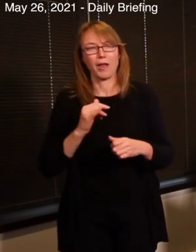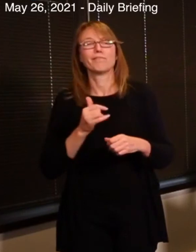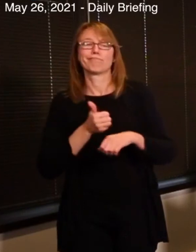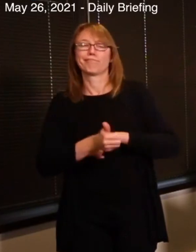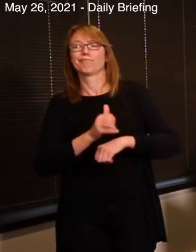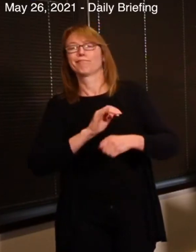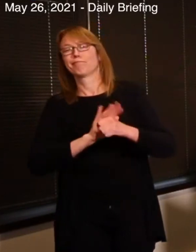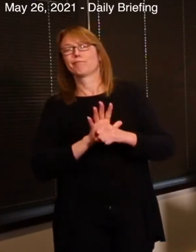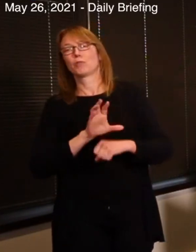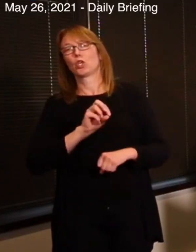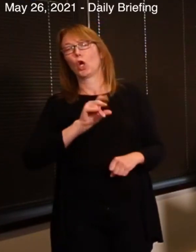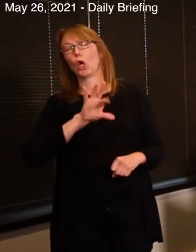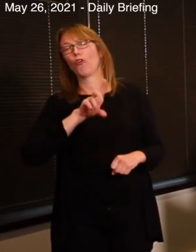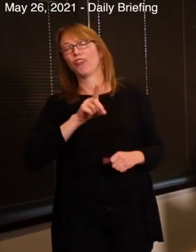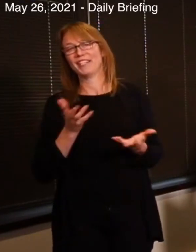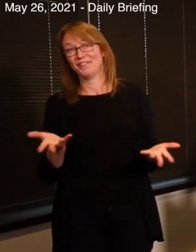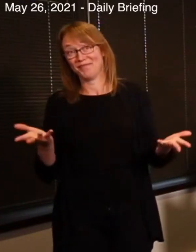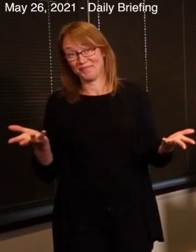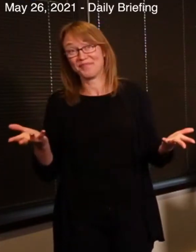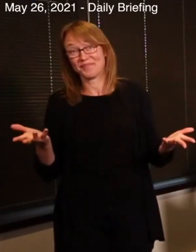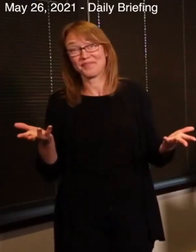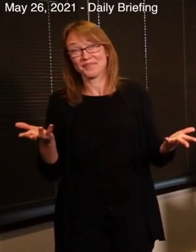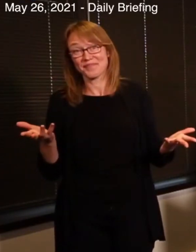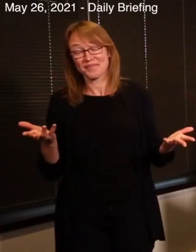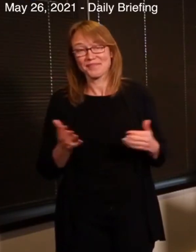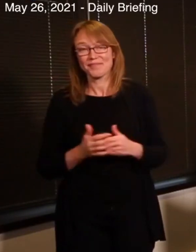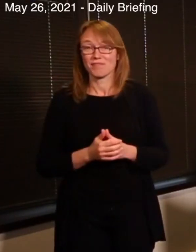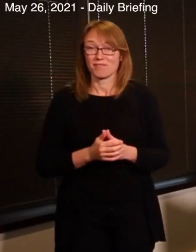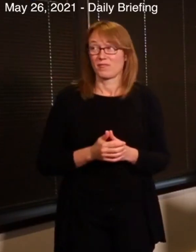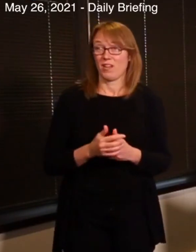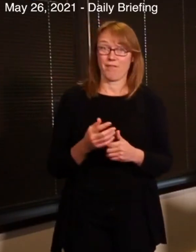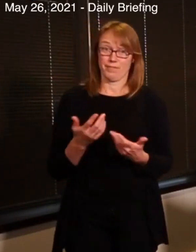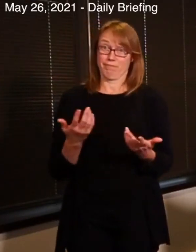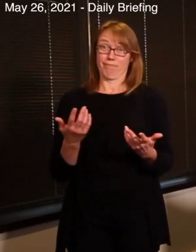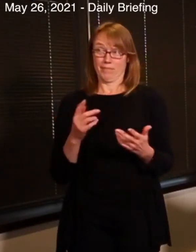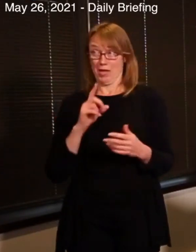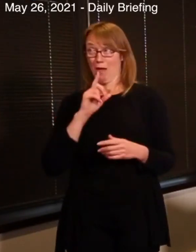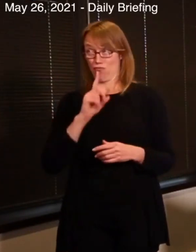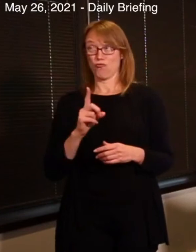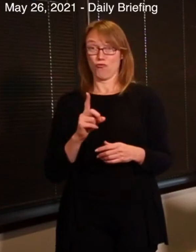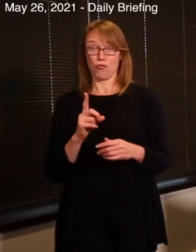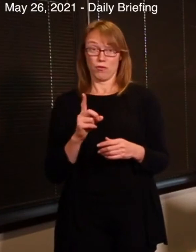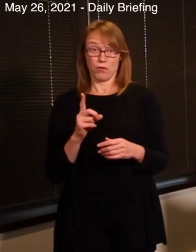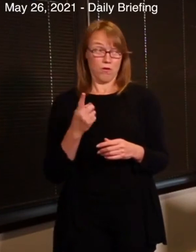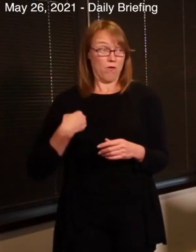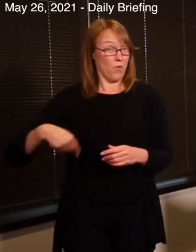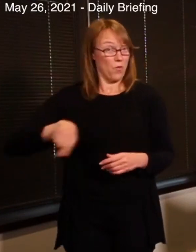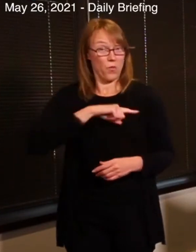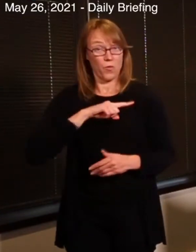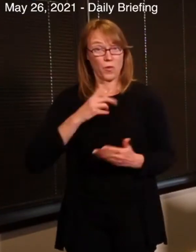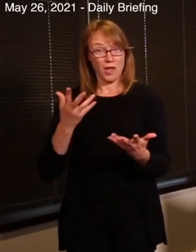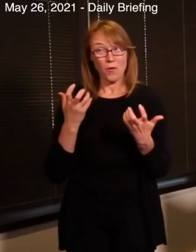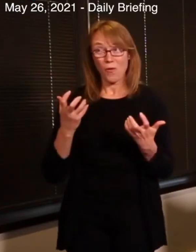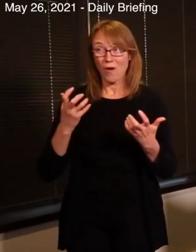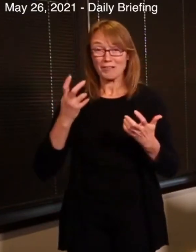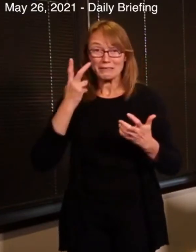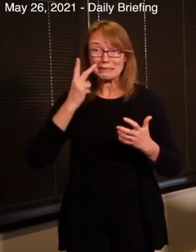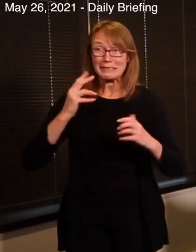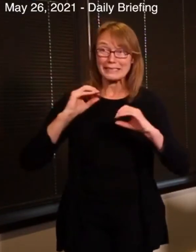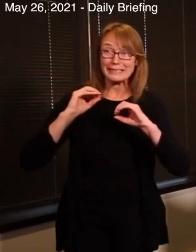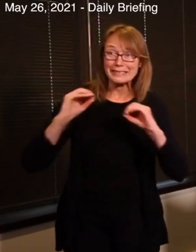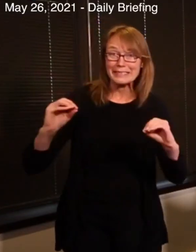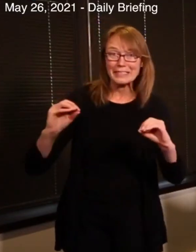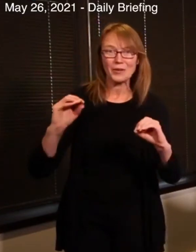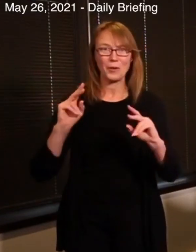for everybody, than to have no one in our hospitals or ICUs with COVID. And so if you haven't already, please make plans to get your